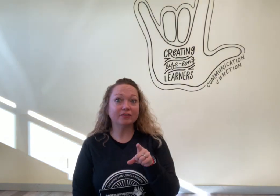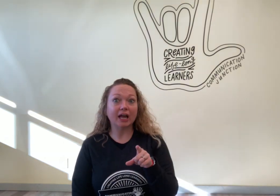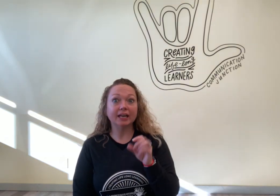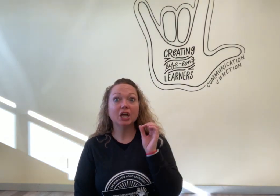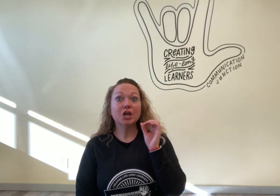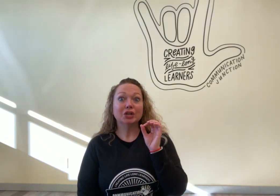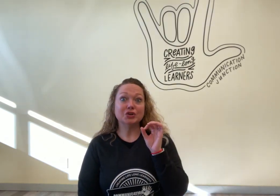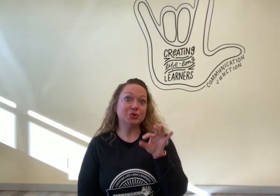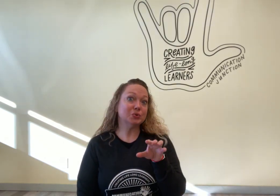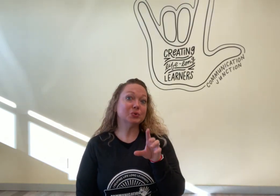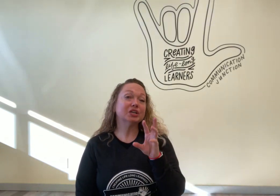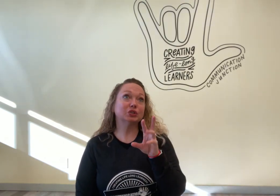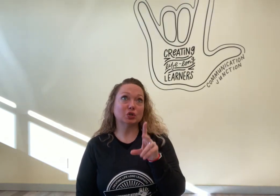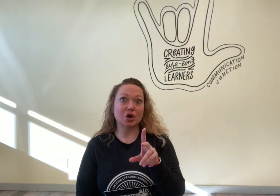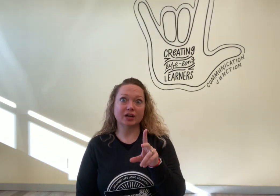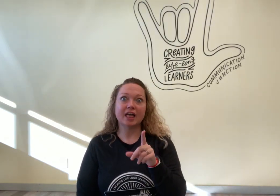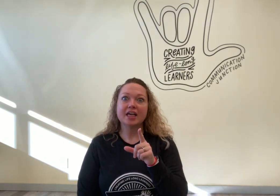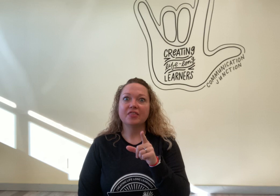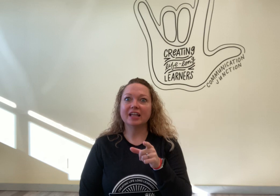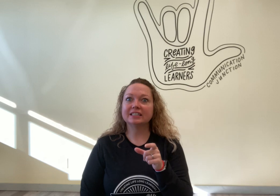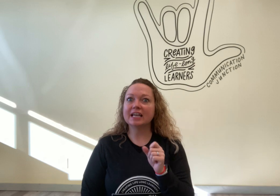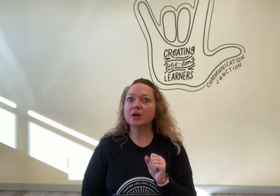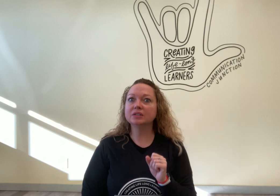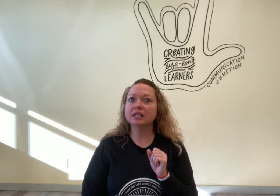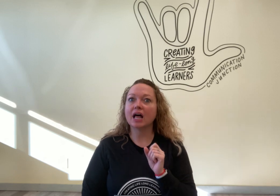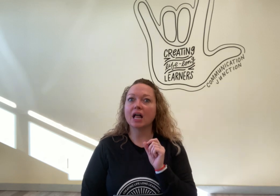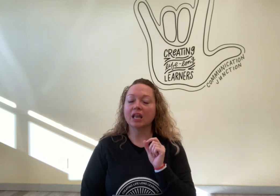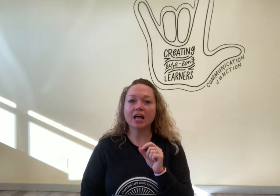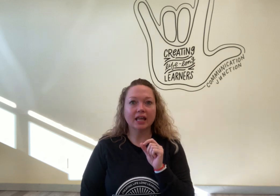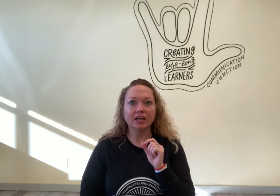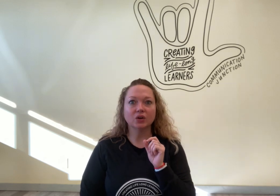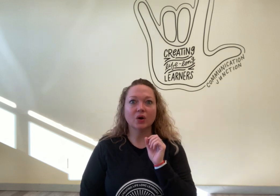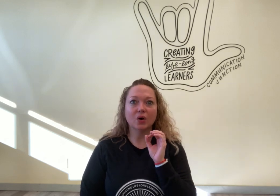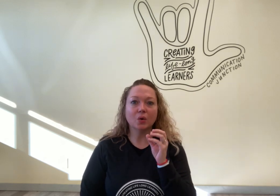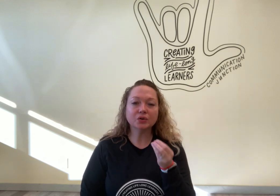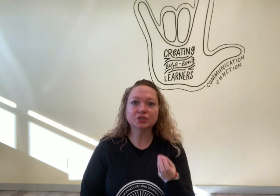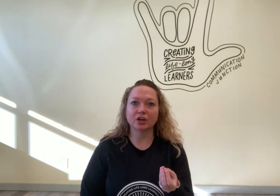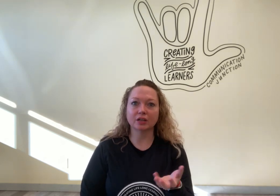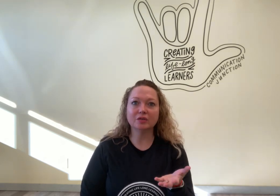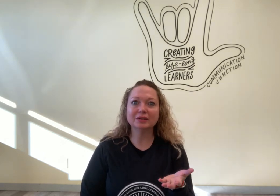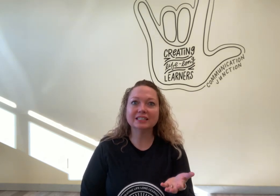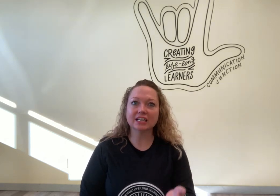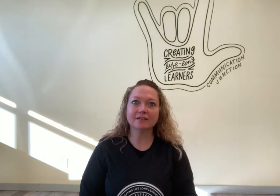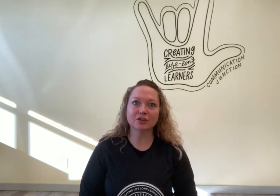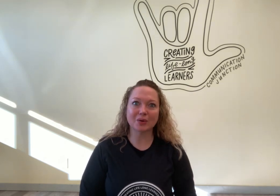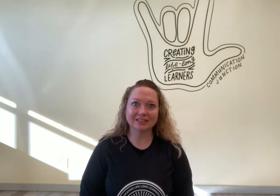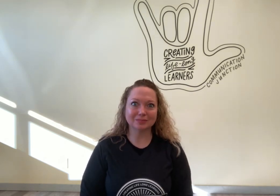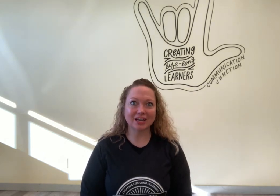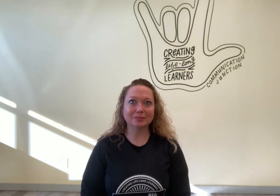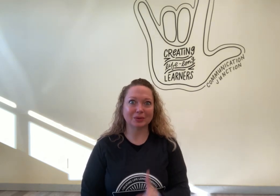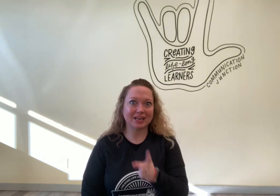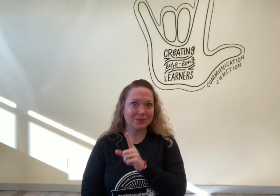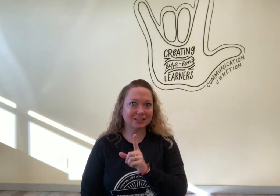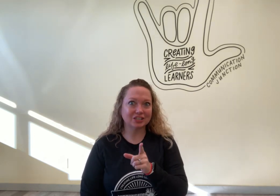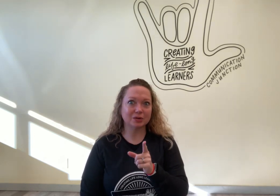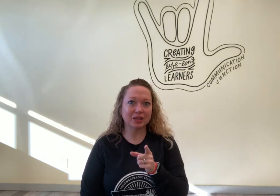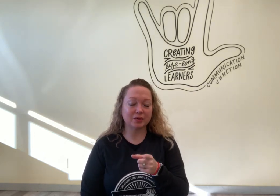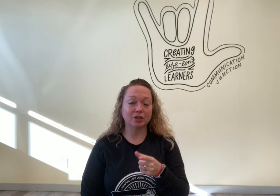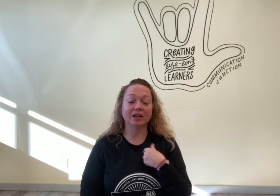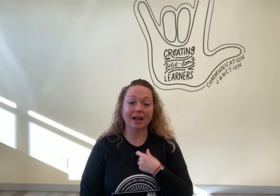fun new song that sounds a lot like an older song that we've been singing for quite some time. So I can't wait to share that with you, and I keep